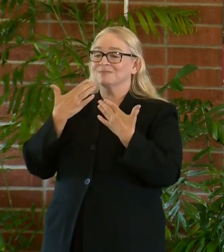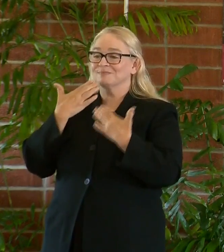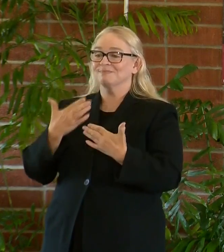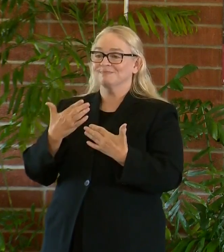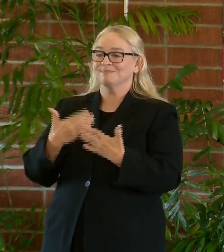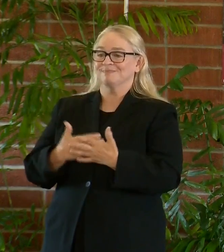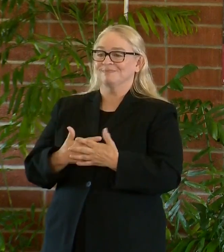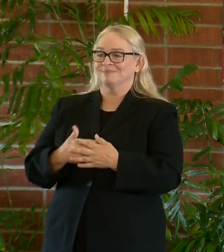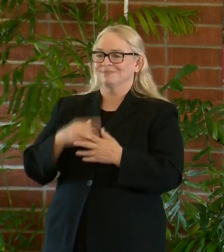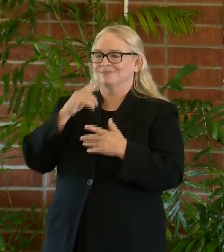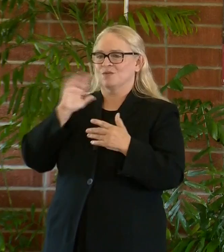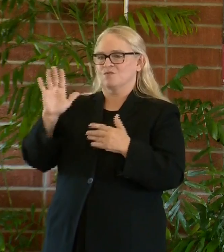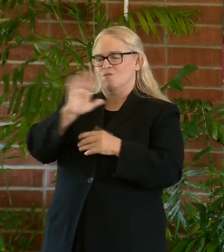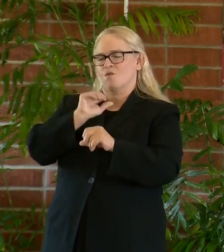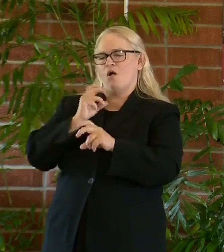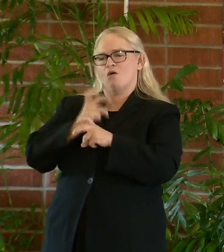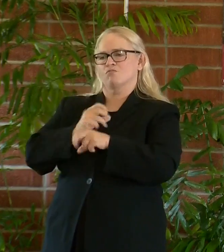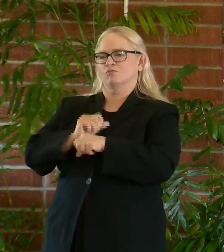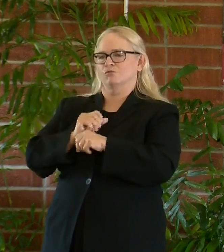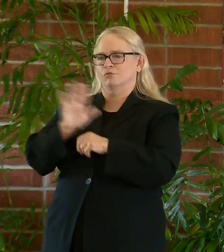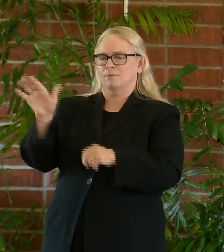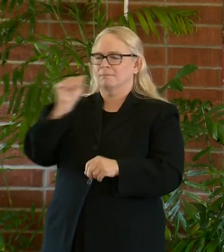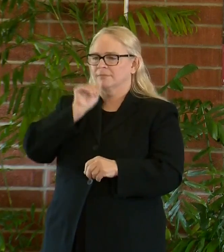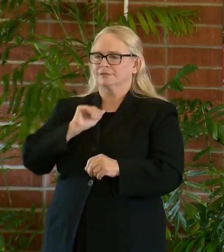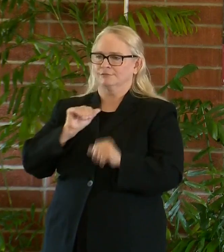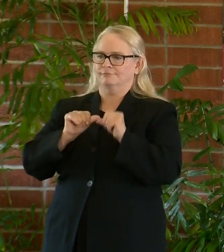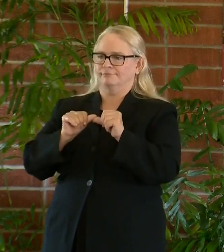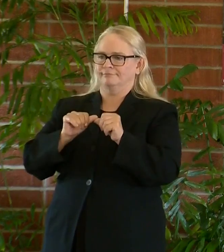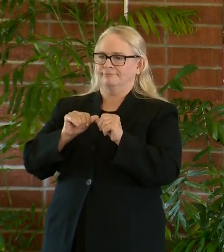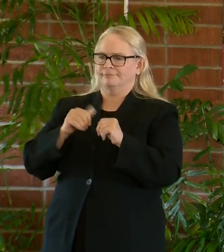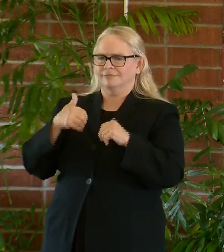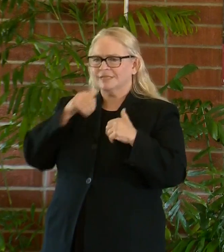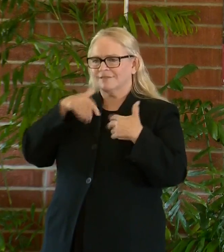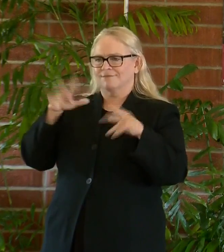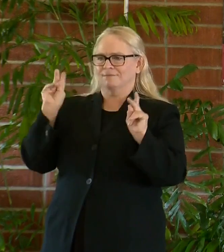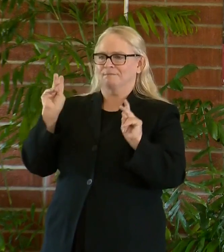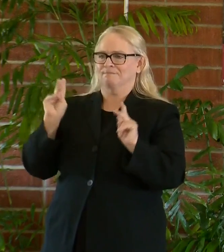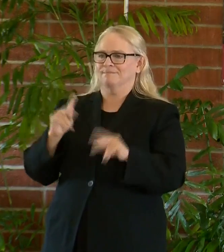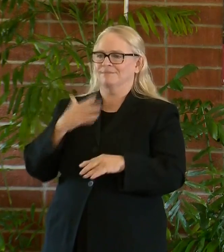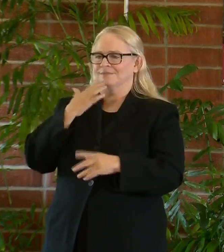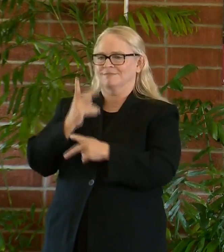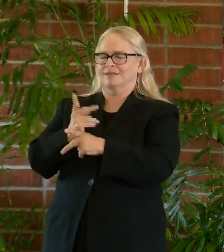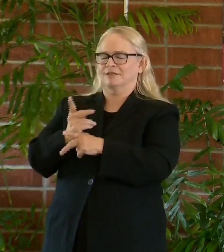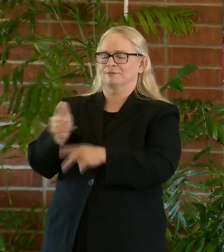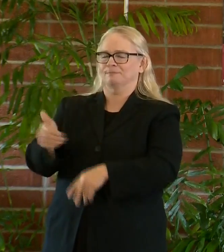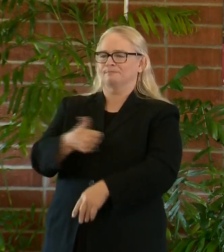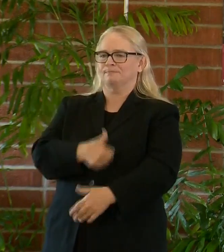to date and your perseverance and your persistence to get us through this. Take care, everybody.